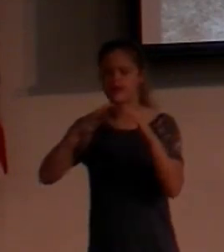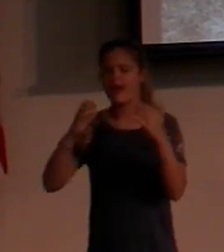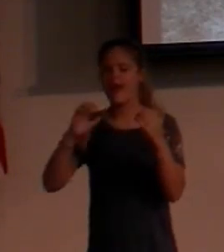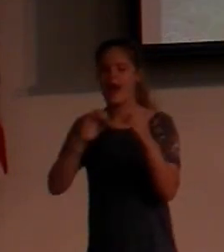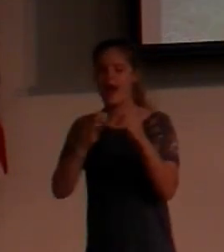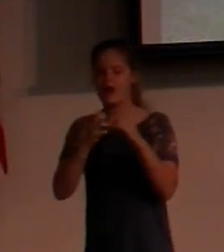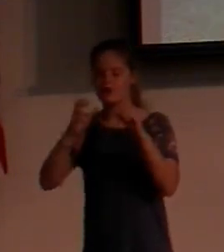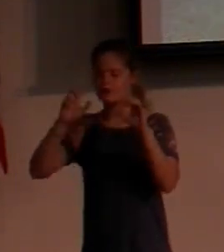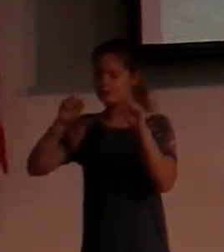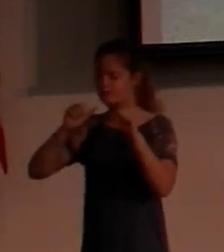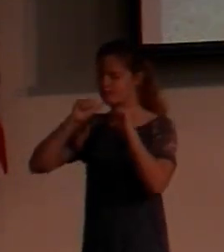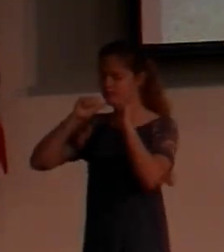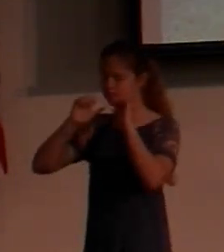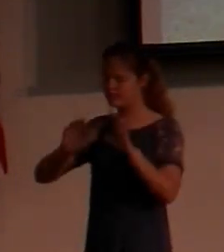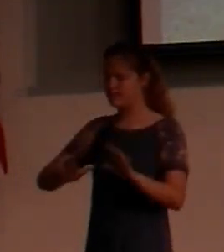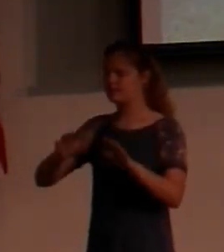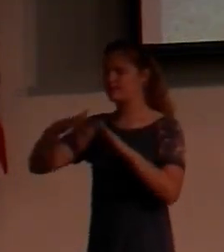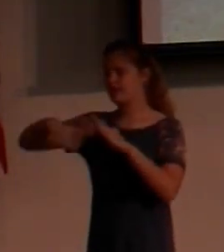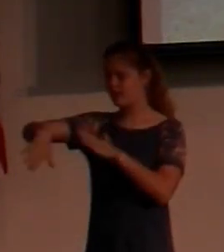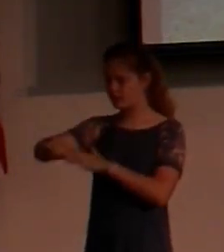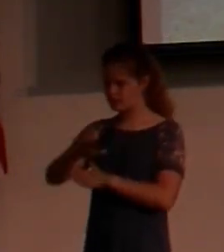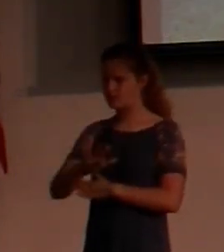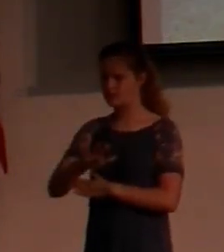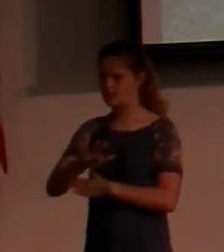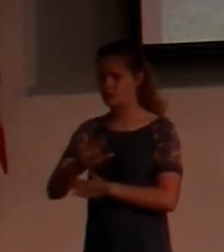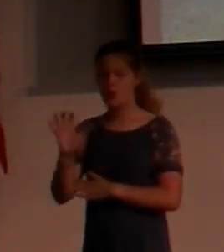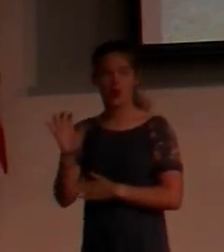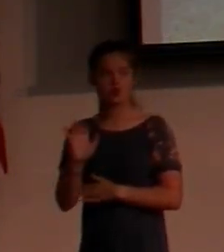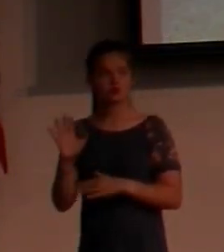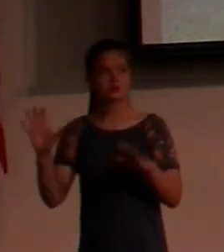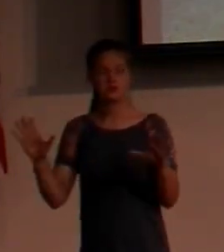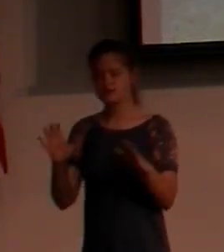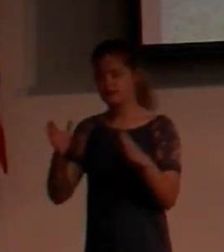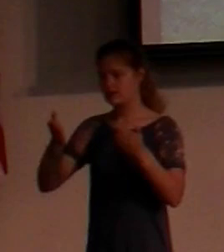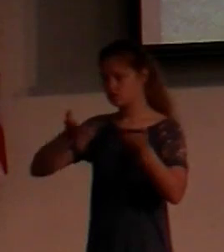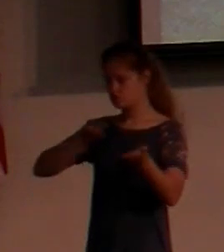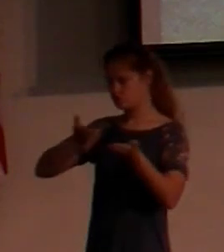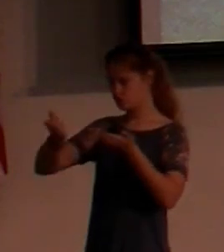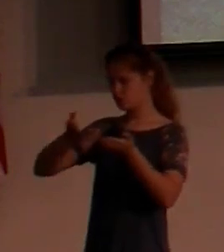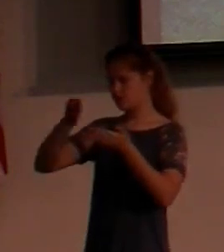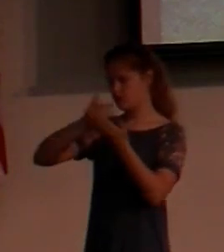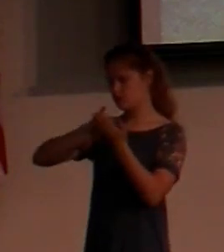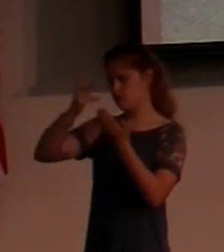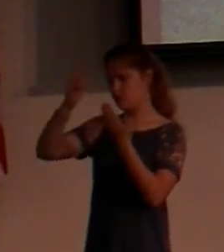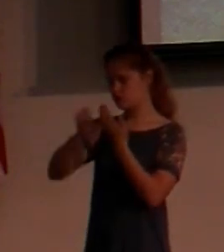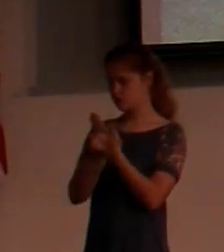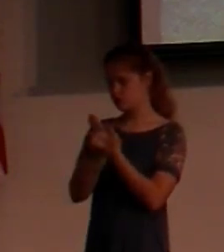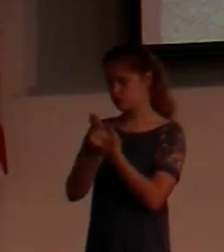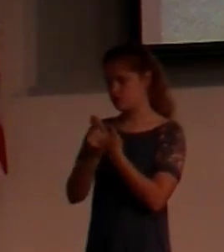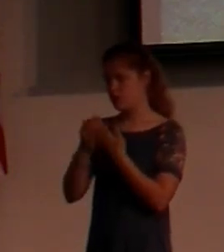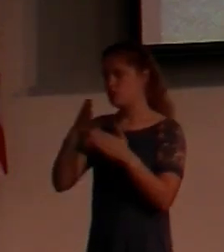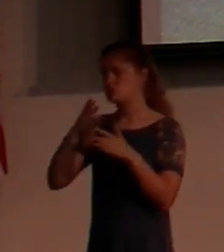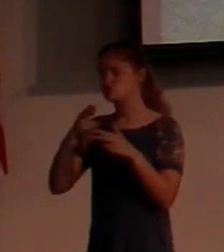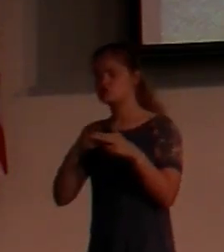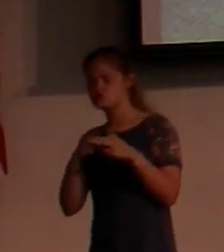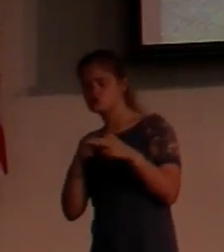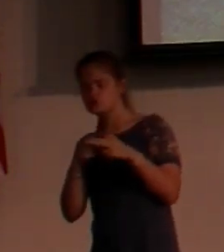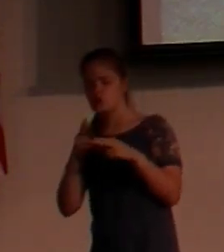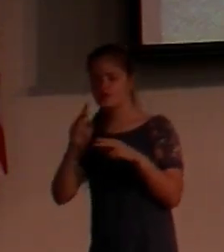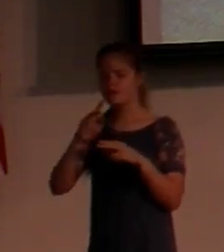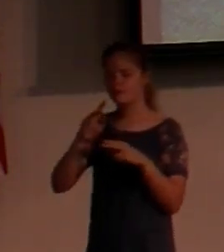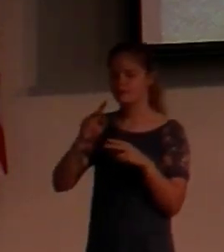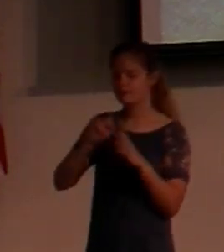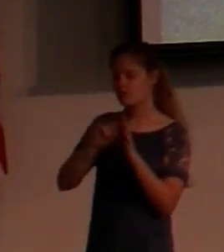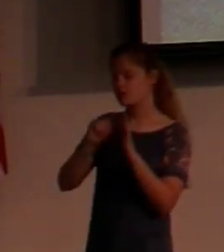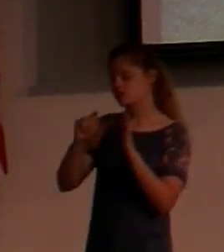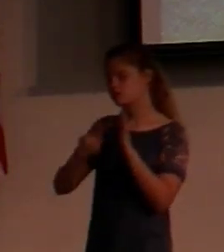area. We also did service projects, and of course, most short-term missions are known for painting something.